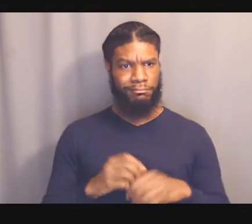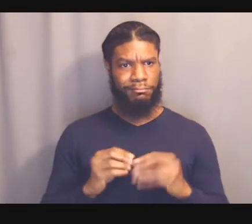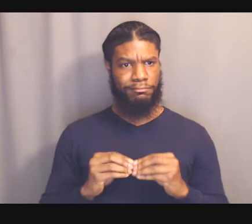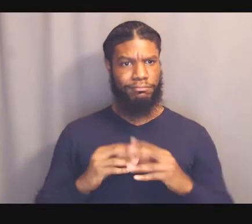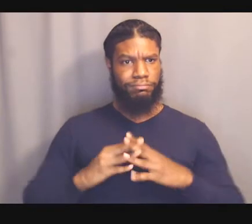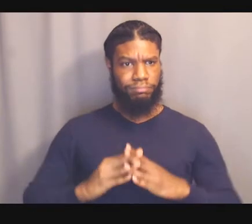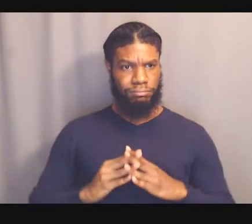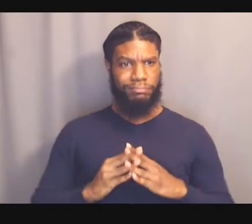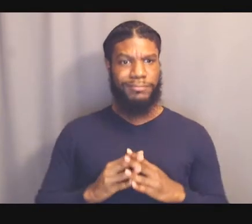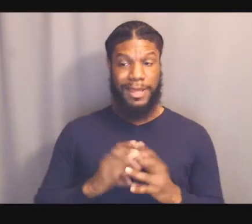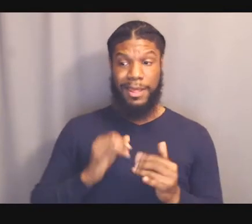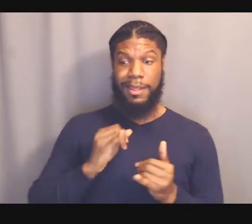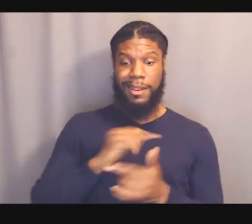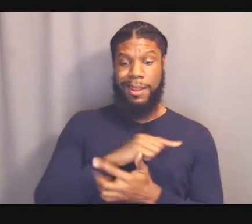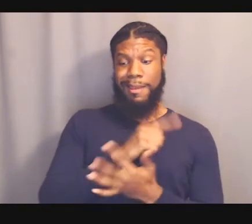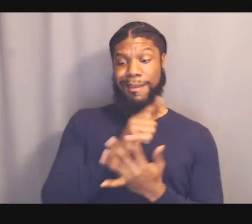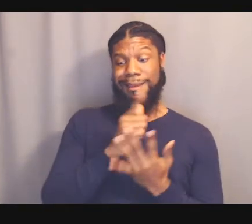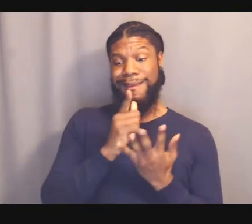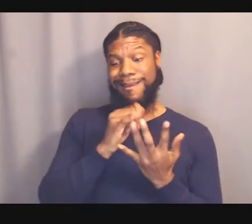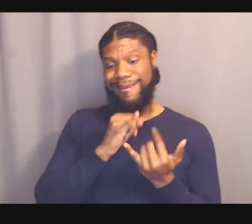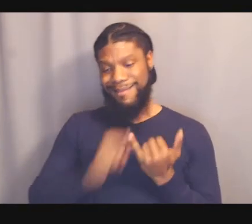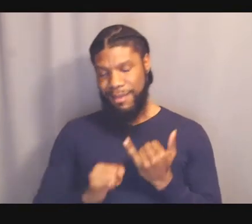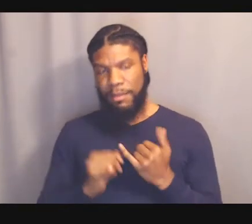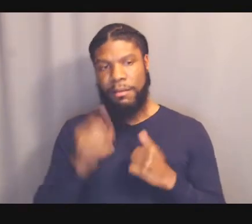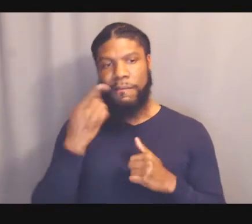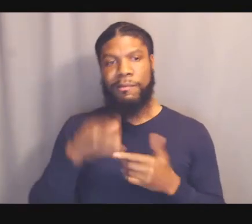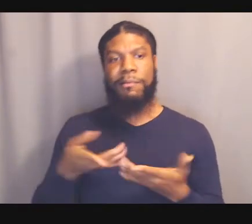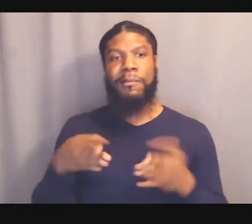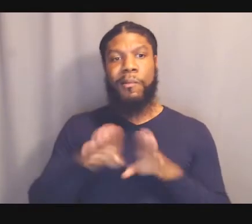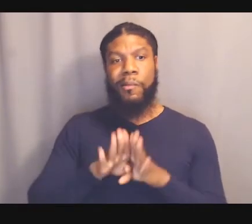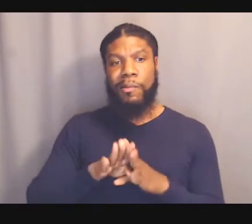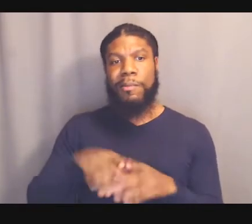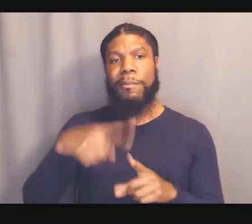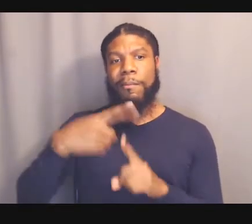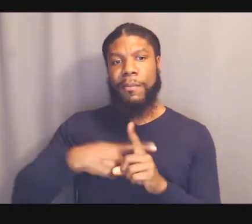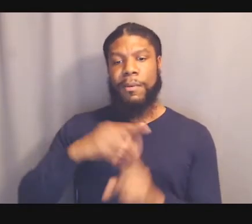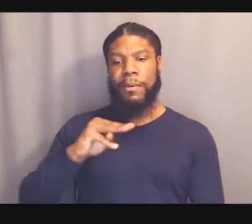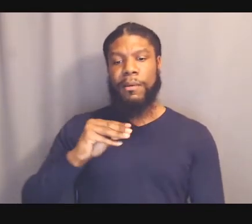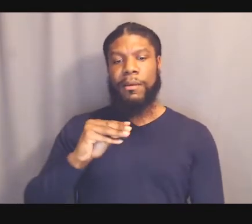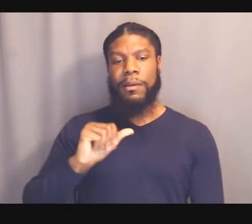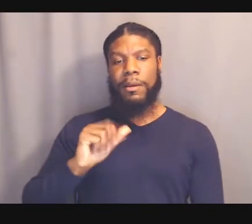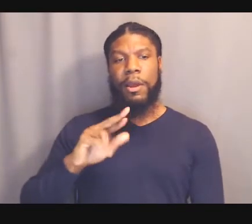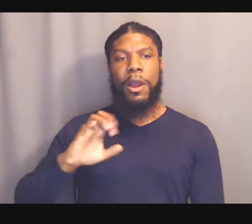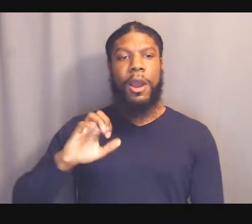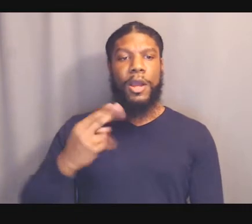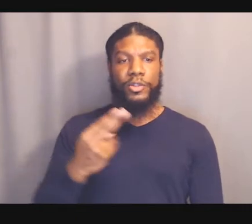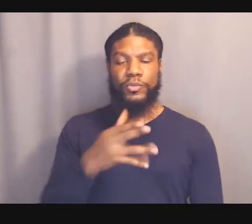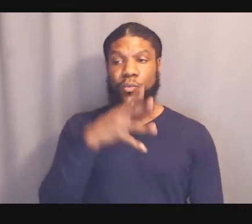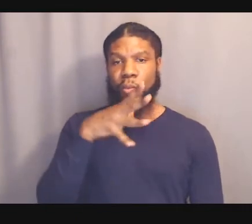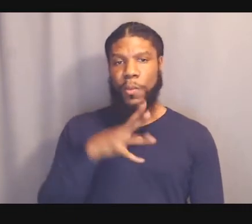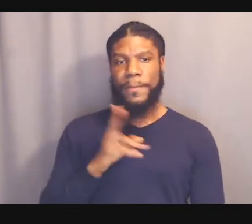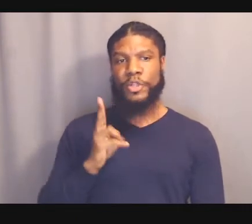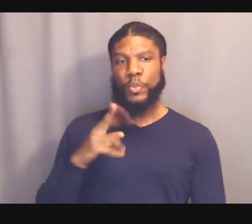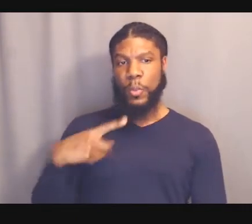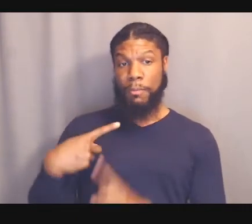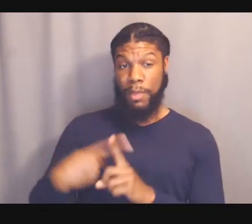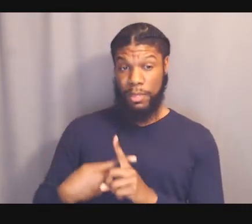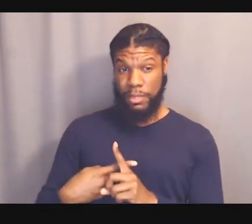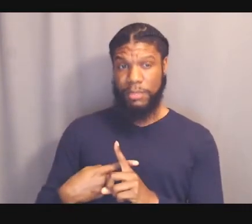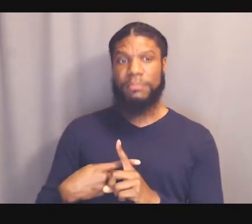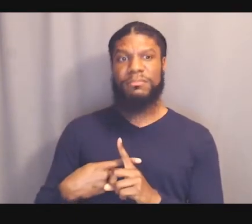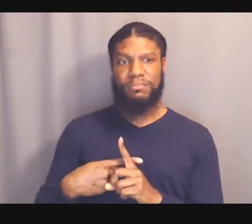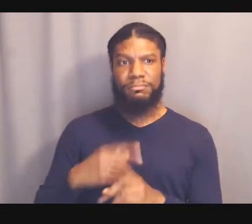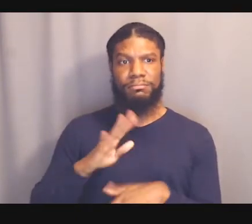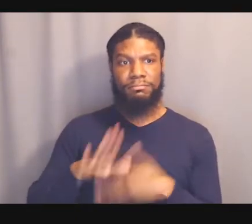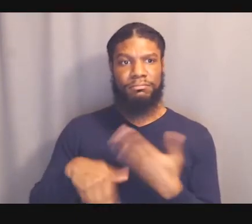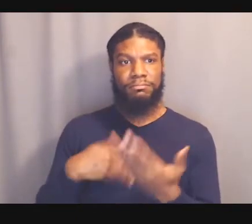series as we close out March. March is Women's History Month. It's sermons from the she side.